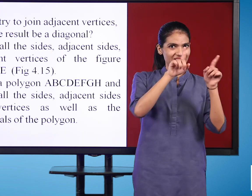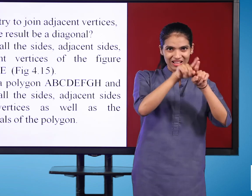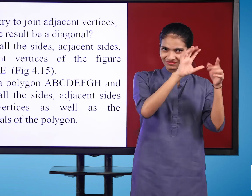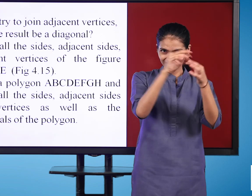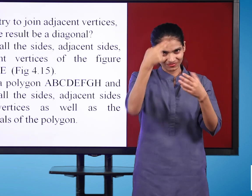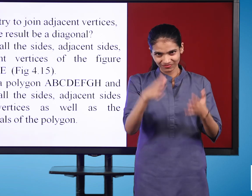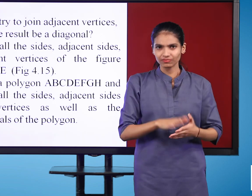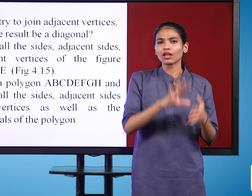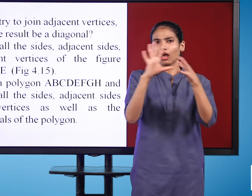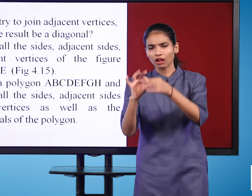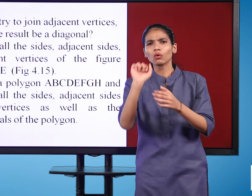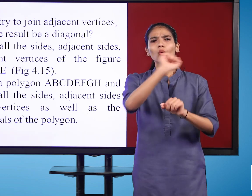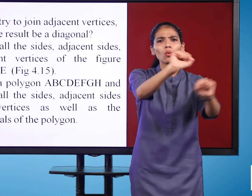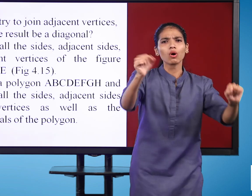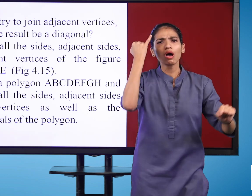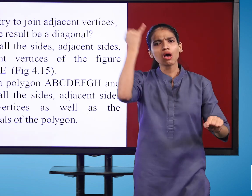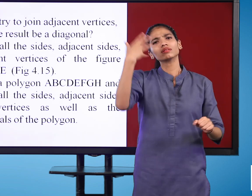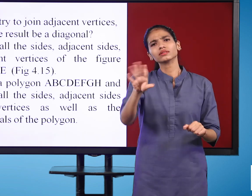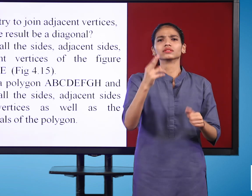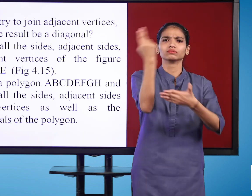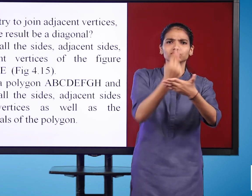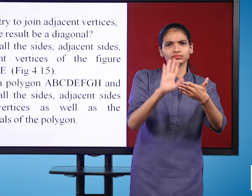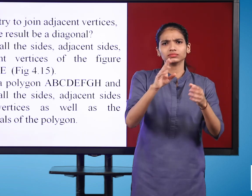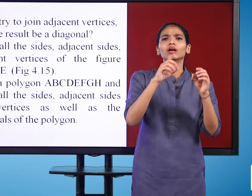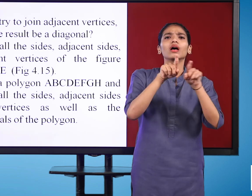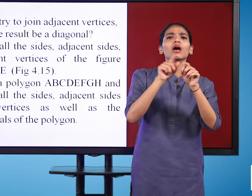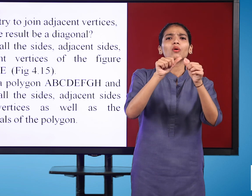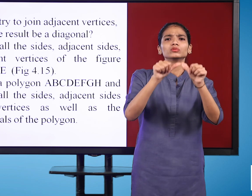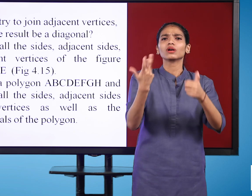Figure 4.15. Draw a polygon